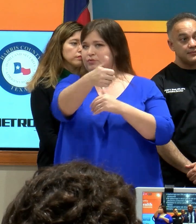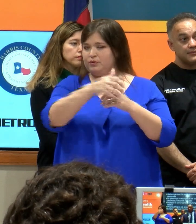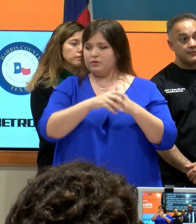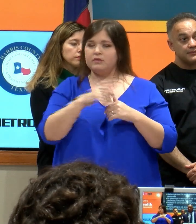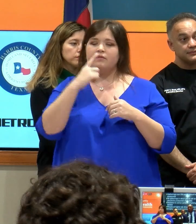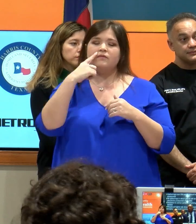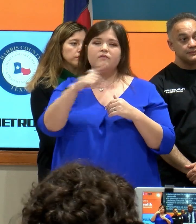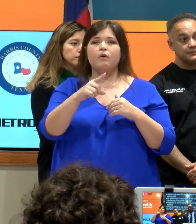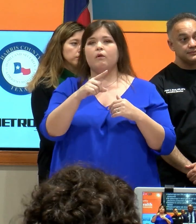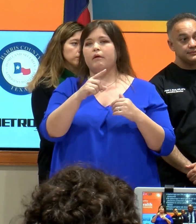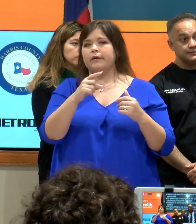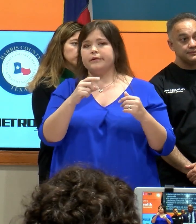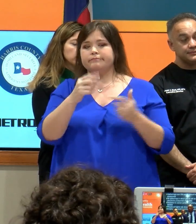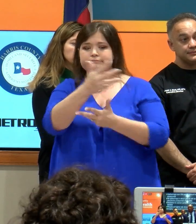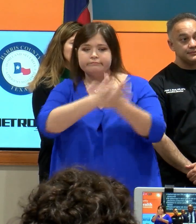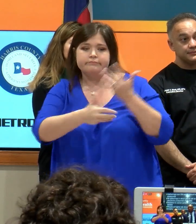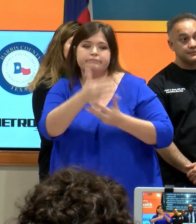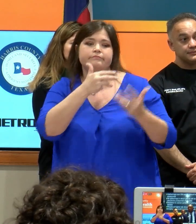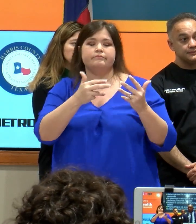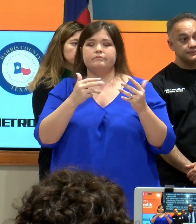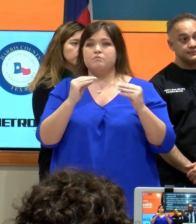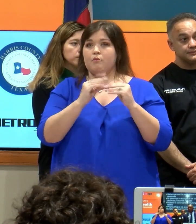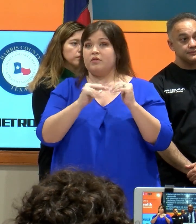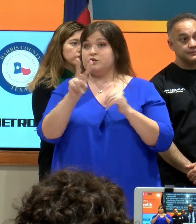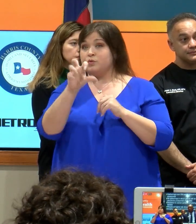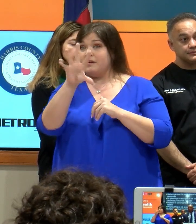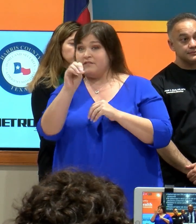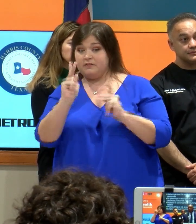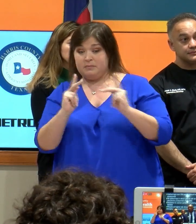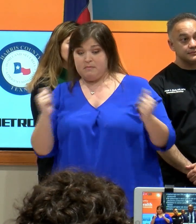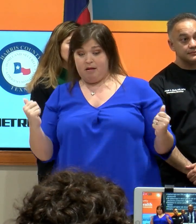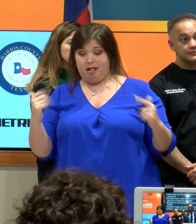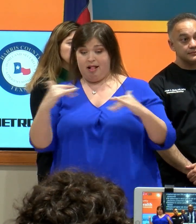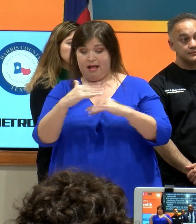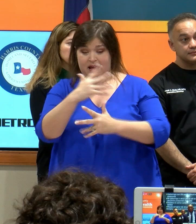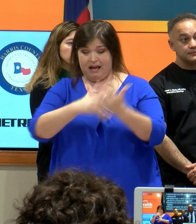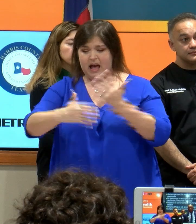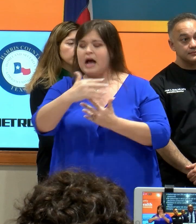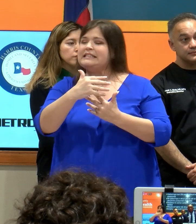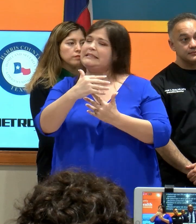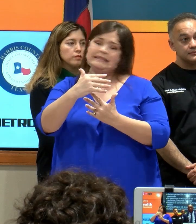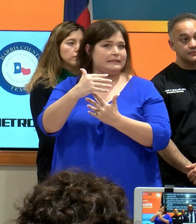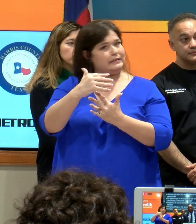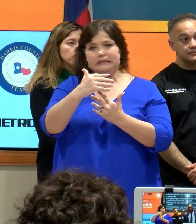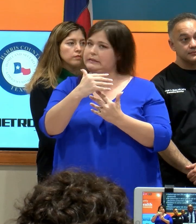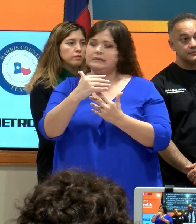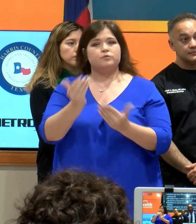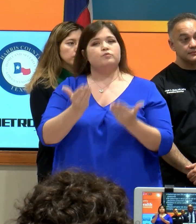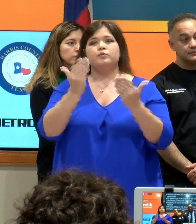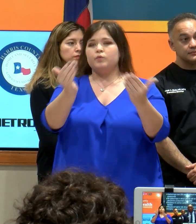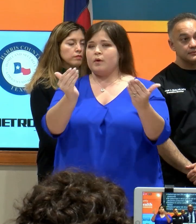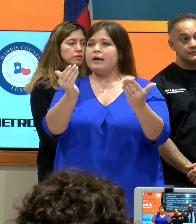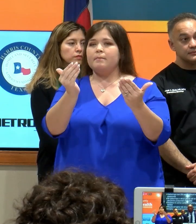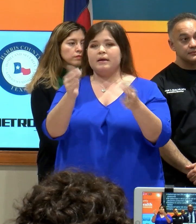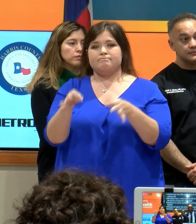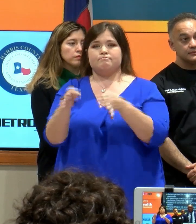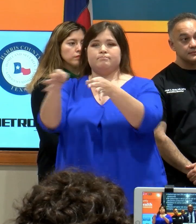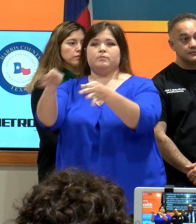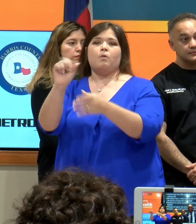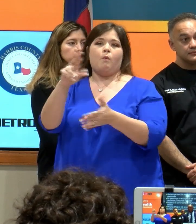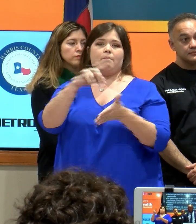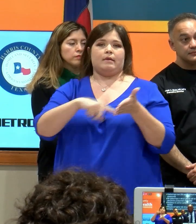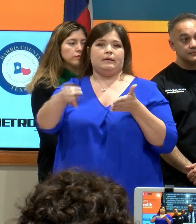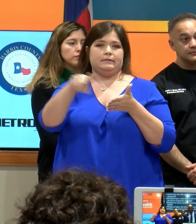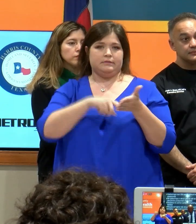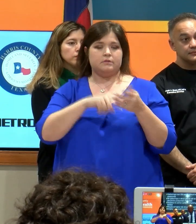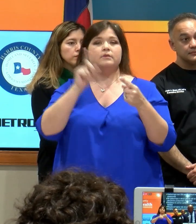gatherings or events of more than 250 that will also go to the time period through the end